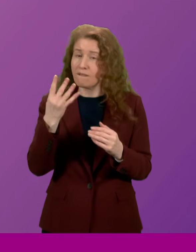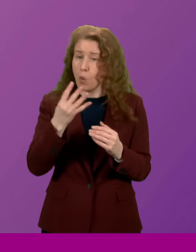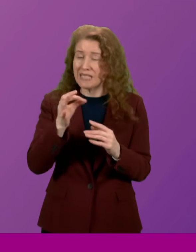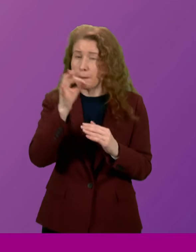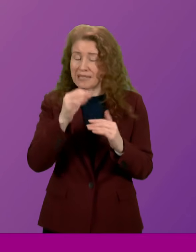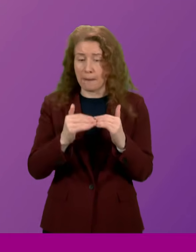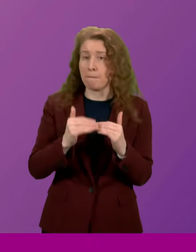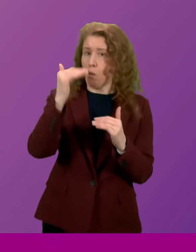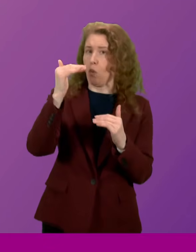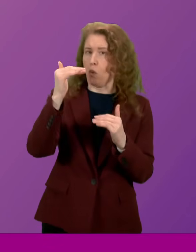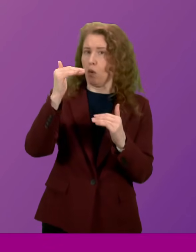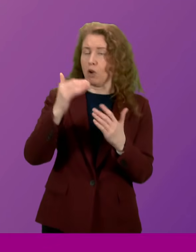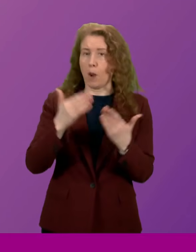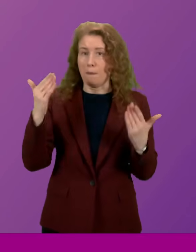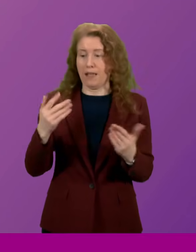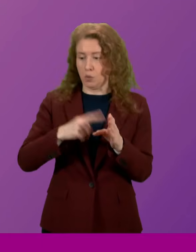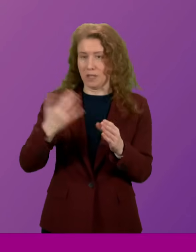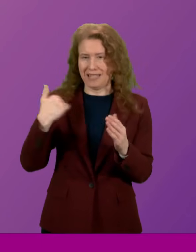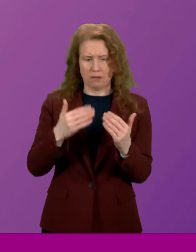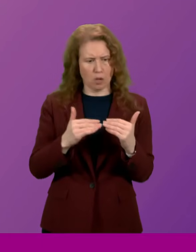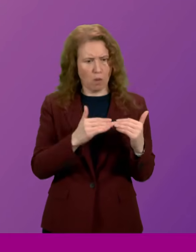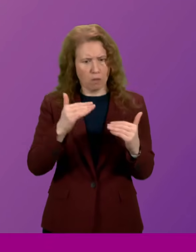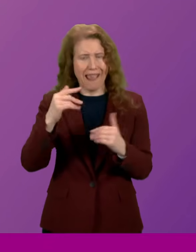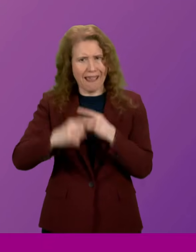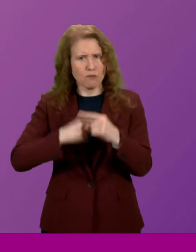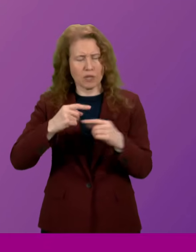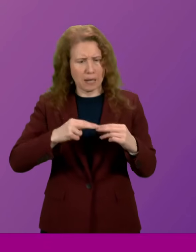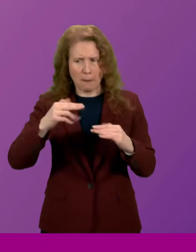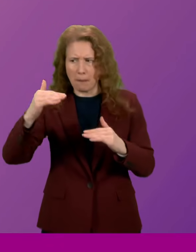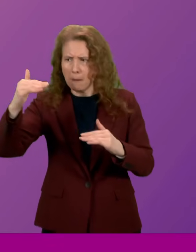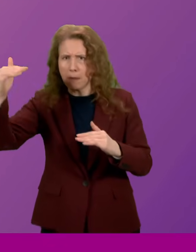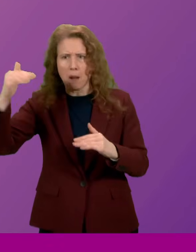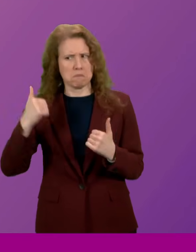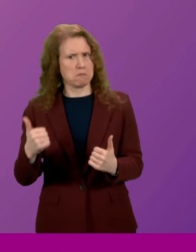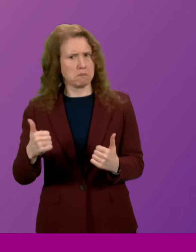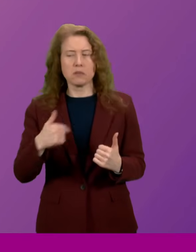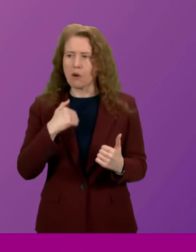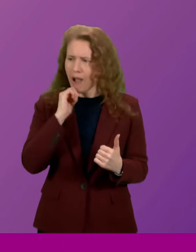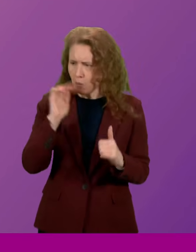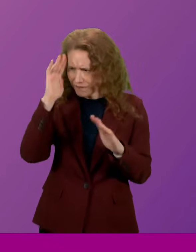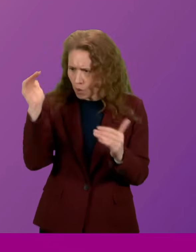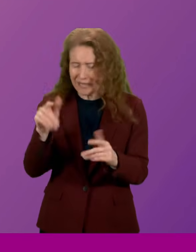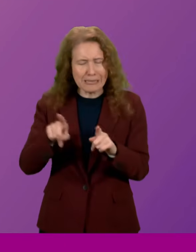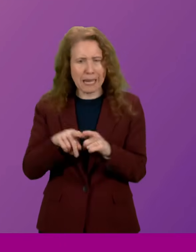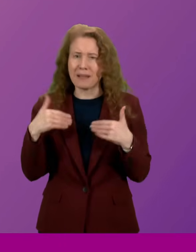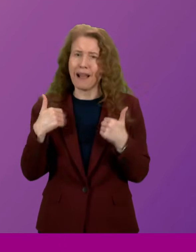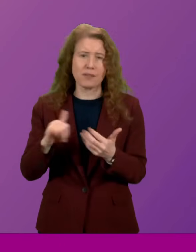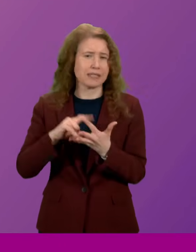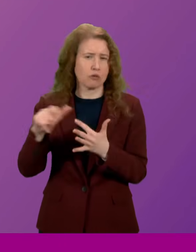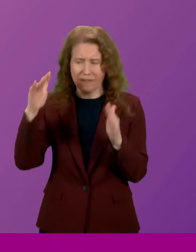14% higher than it was in the previous year. So what we are going to do is exactly what I am focused on, what the Health Secretary is